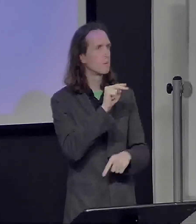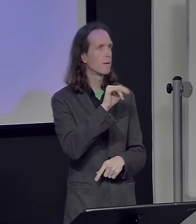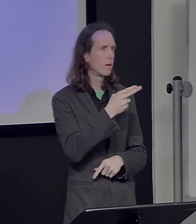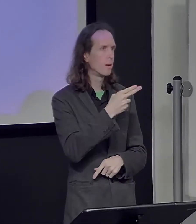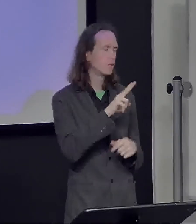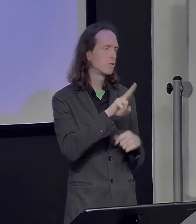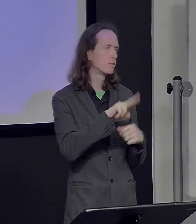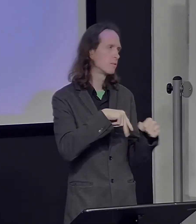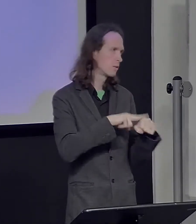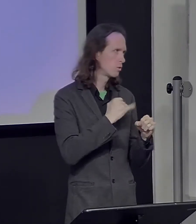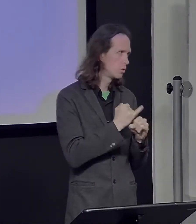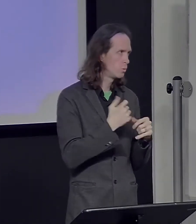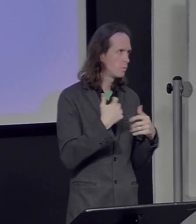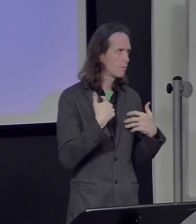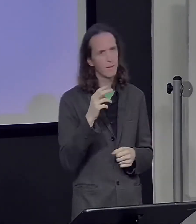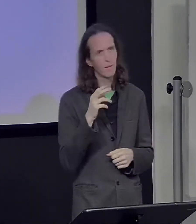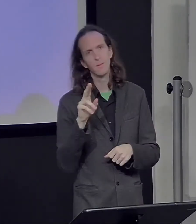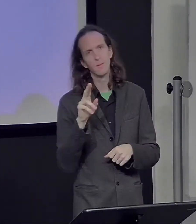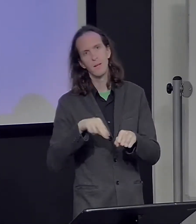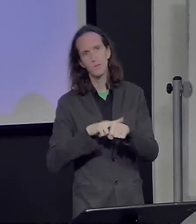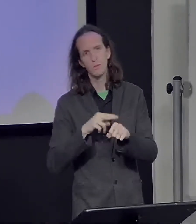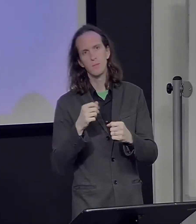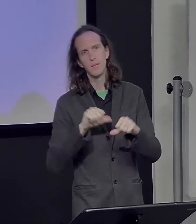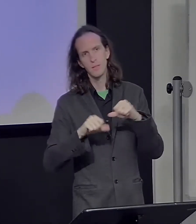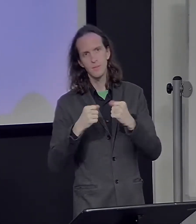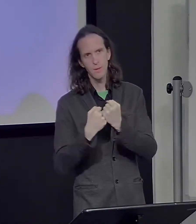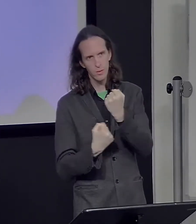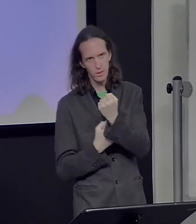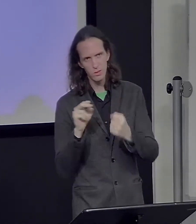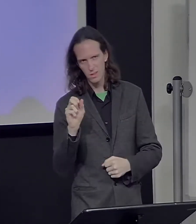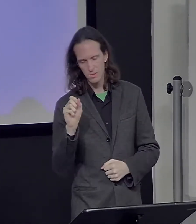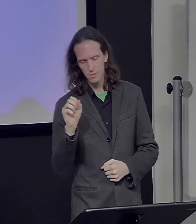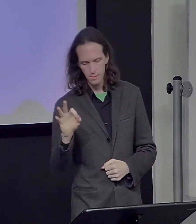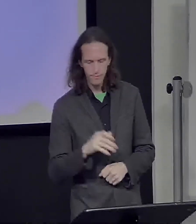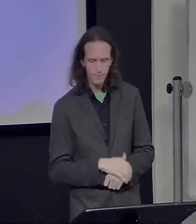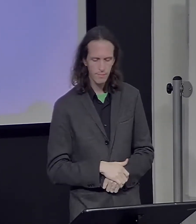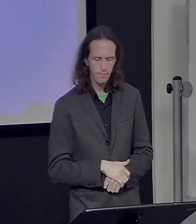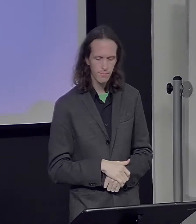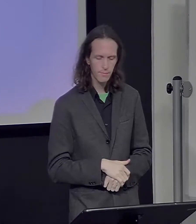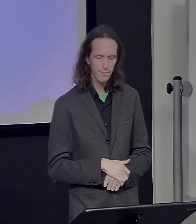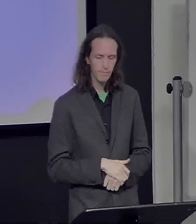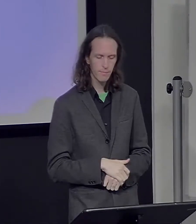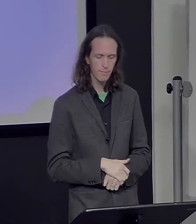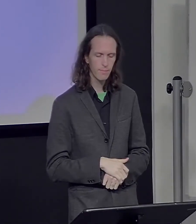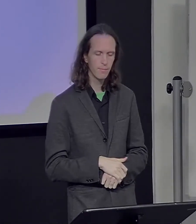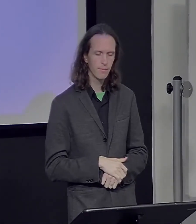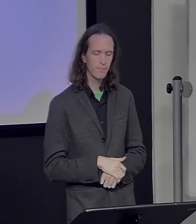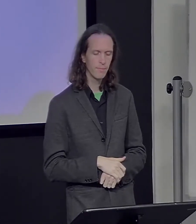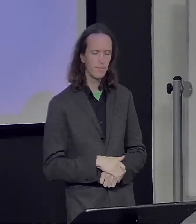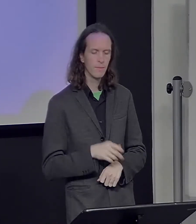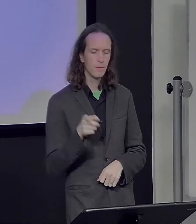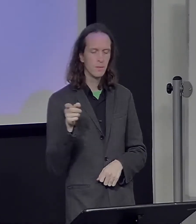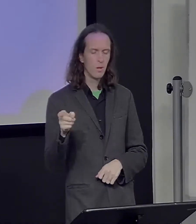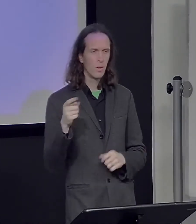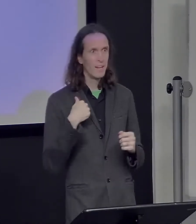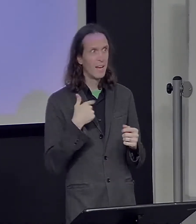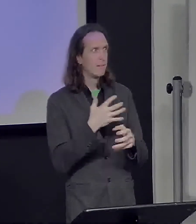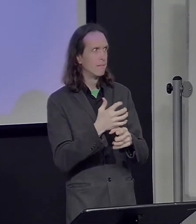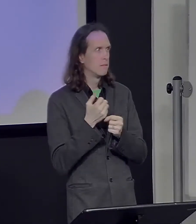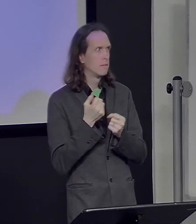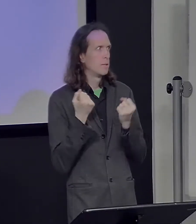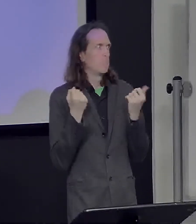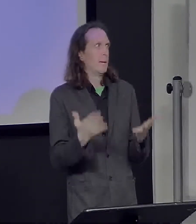His research has had continual support from NIH, the National, and also the NSF, the National Science